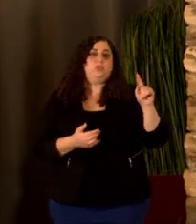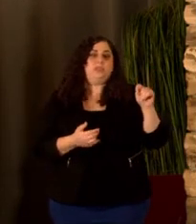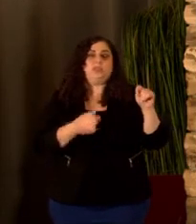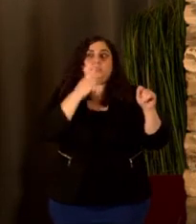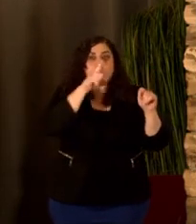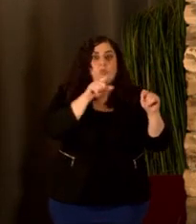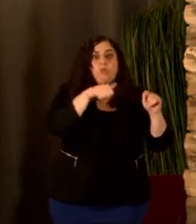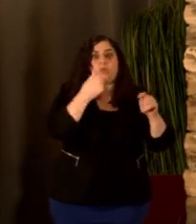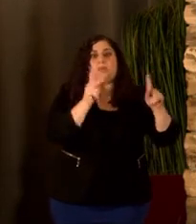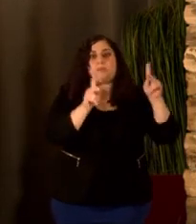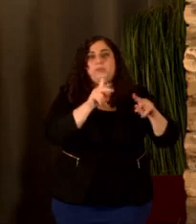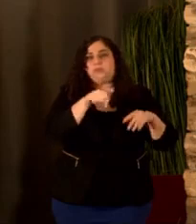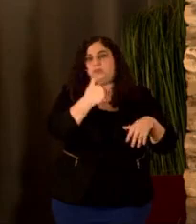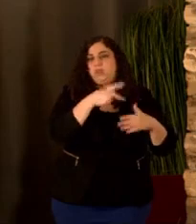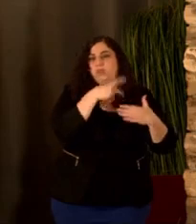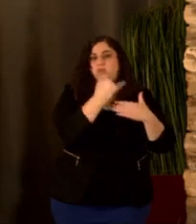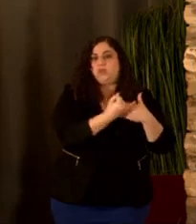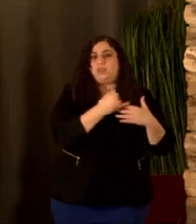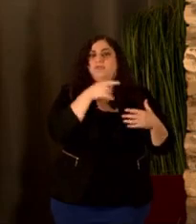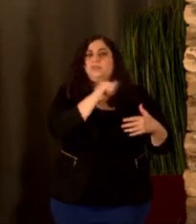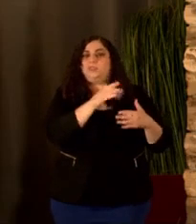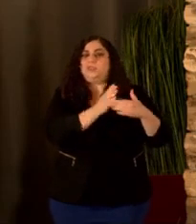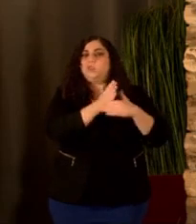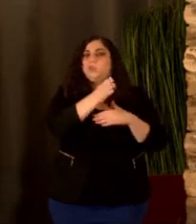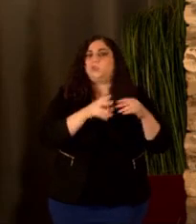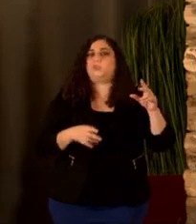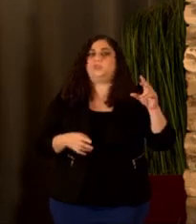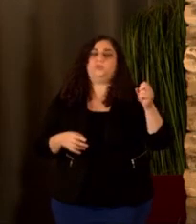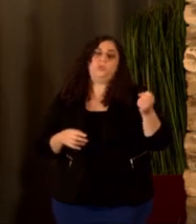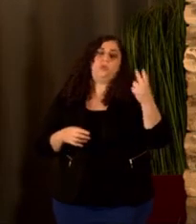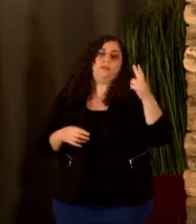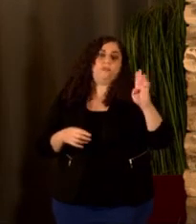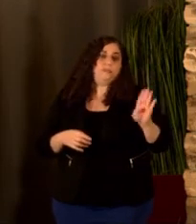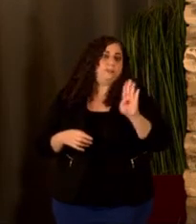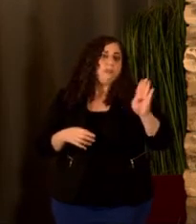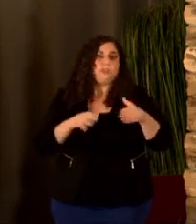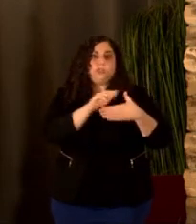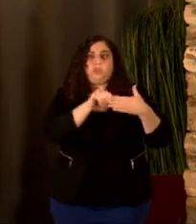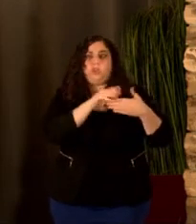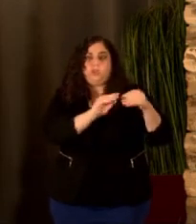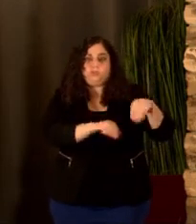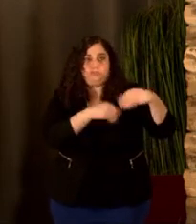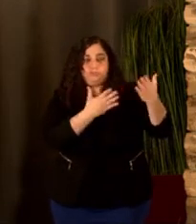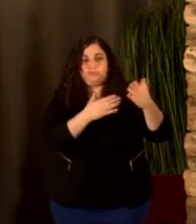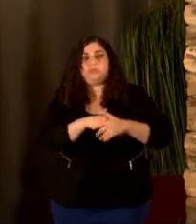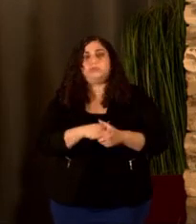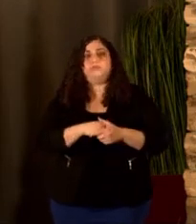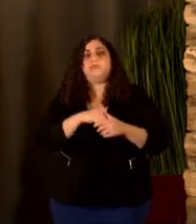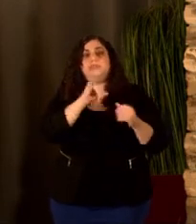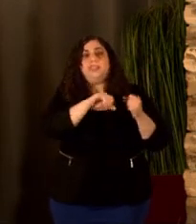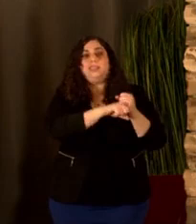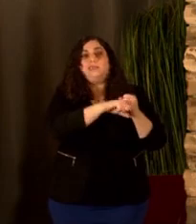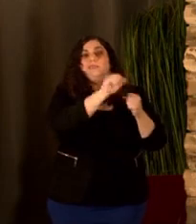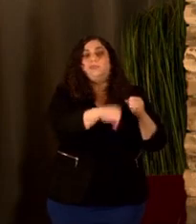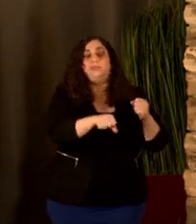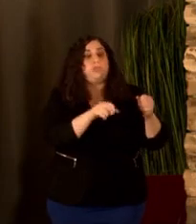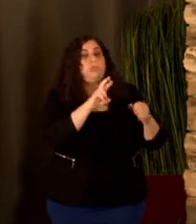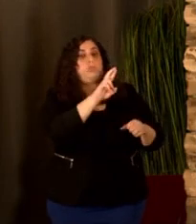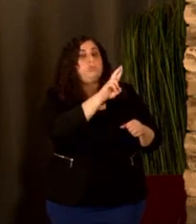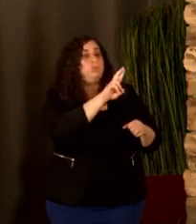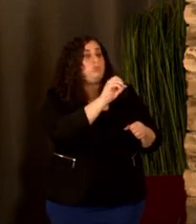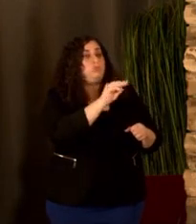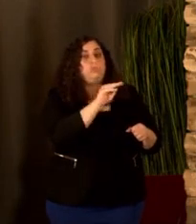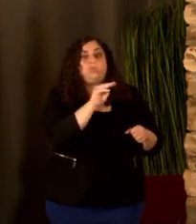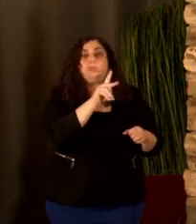being supported in this $12 billion package as it relates to extending the Room Key model so we can transition from